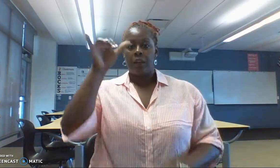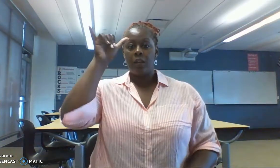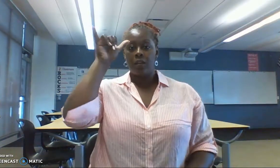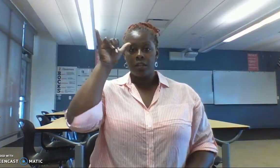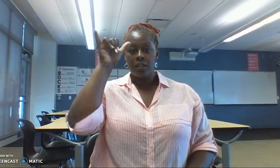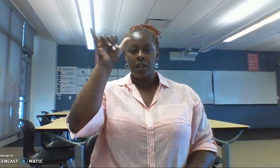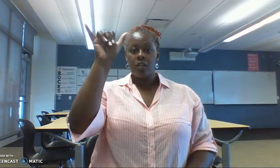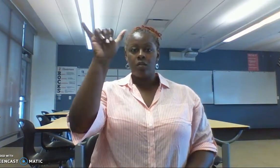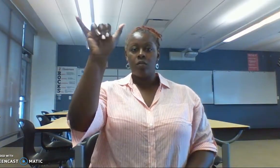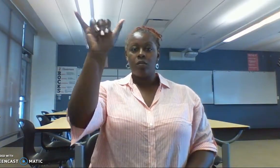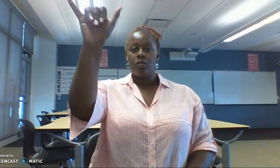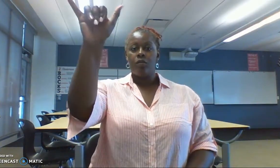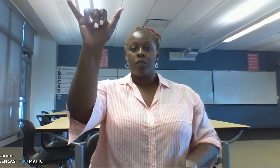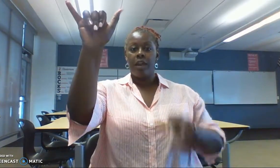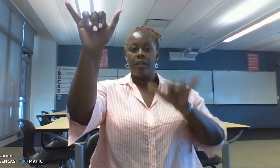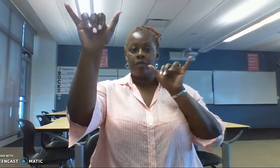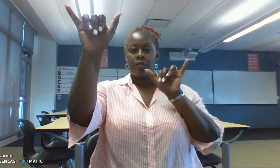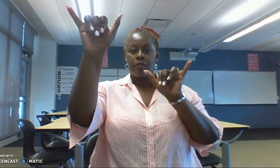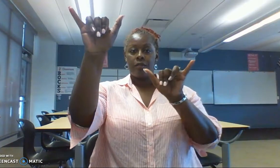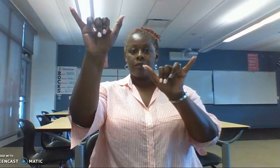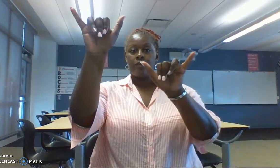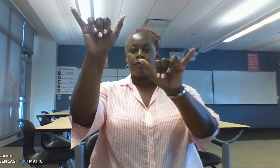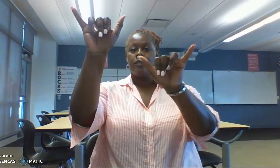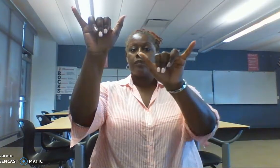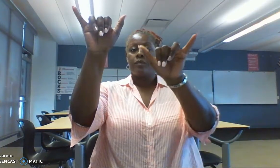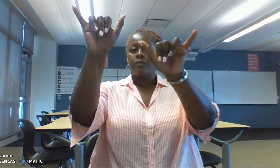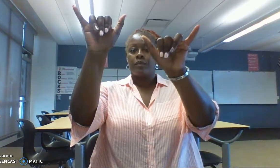It'll continue forever.